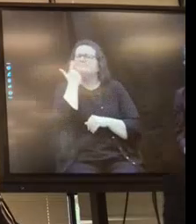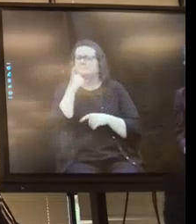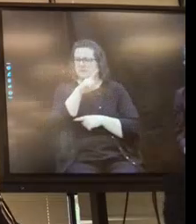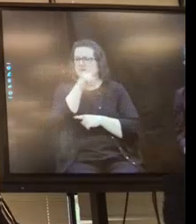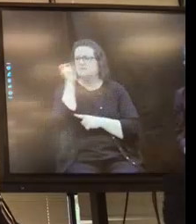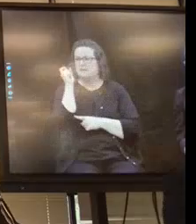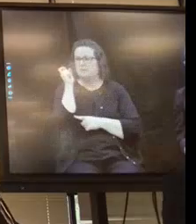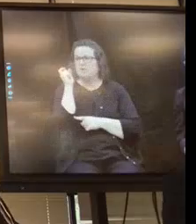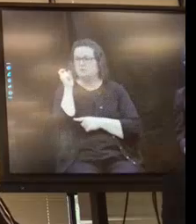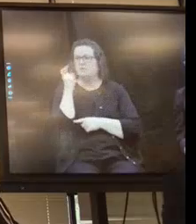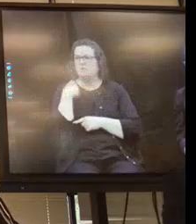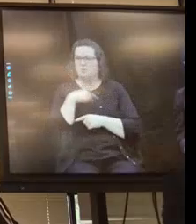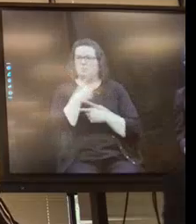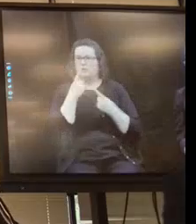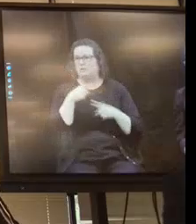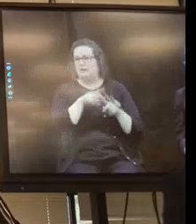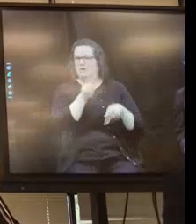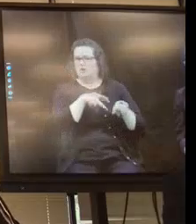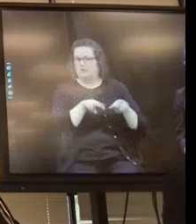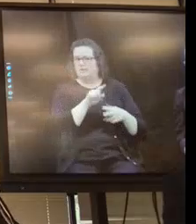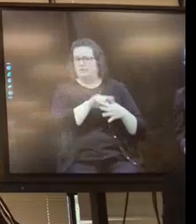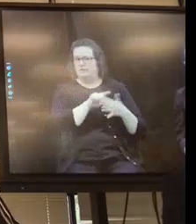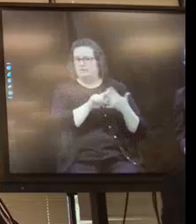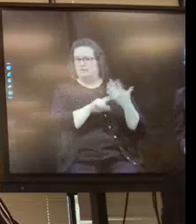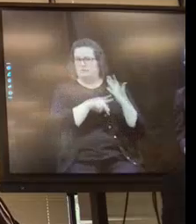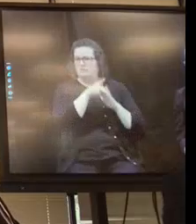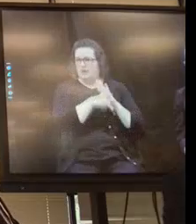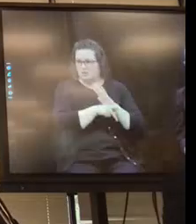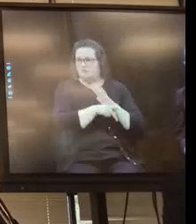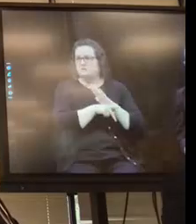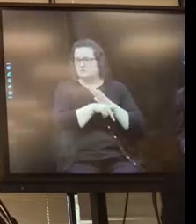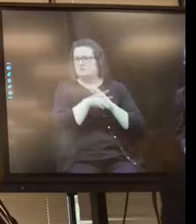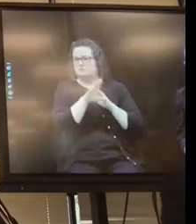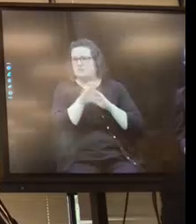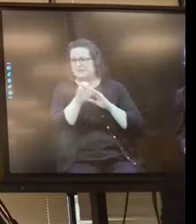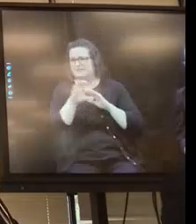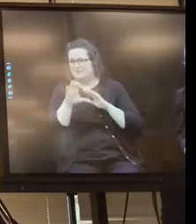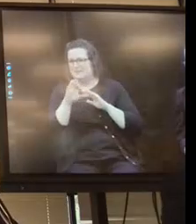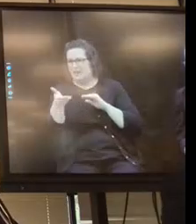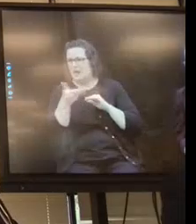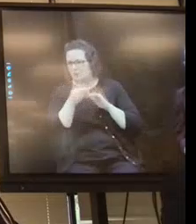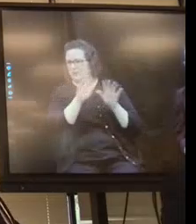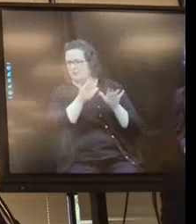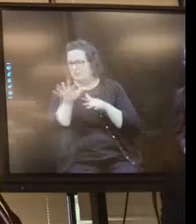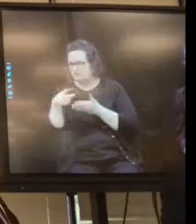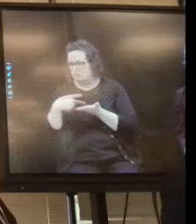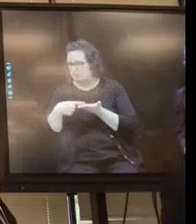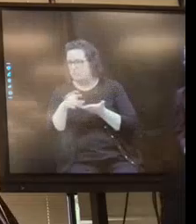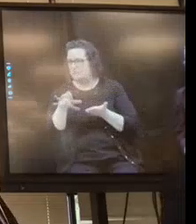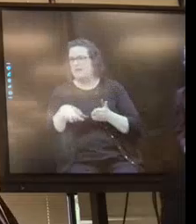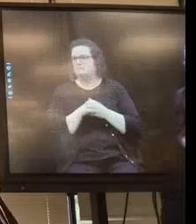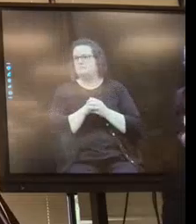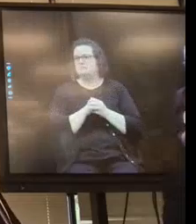a couple of those policies and did our CPC hire, that sort of thing.